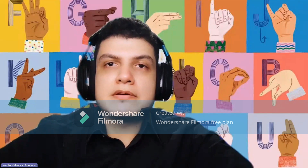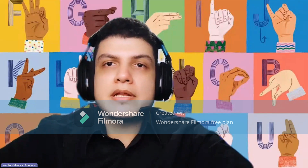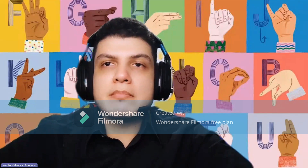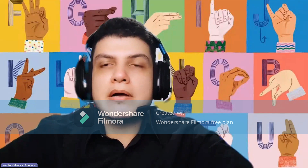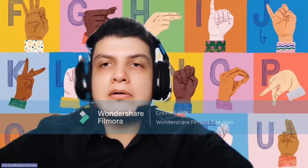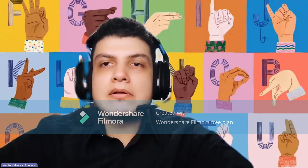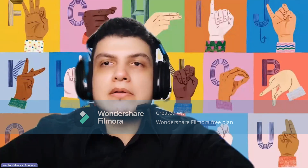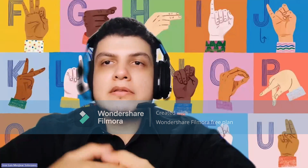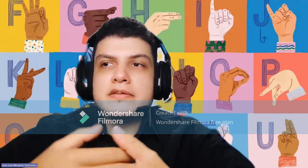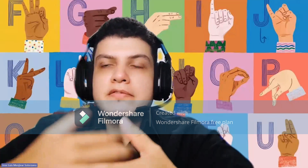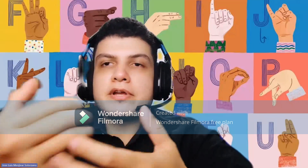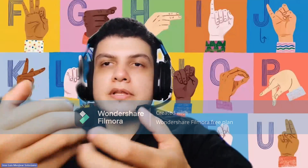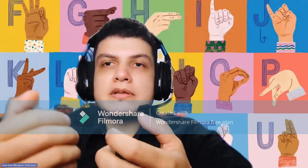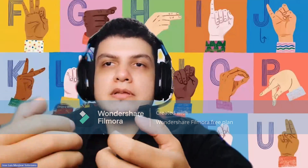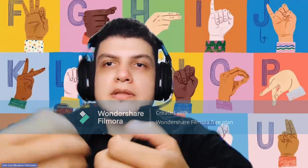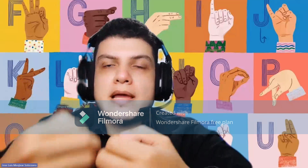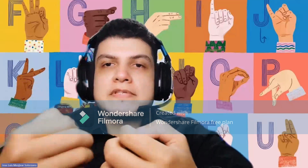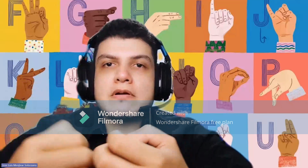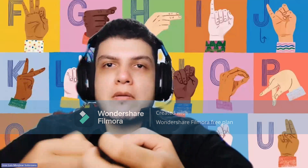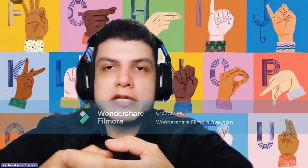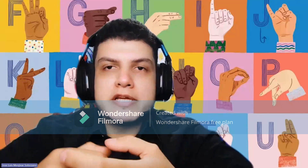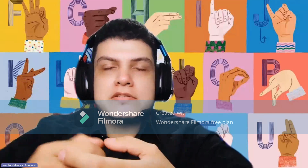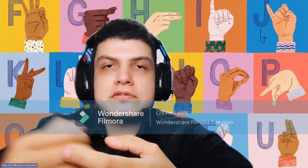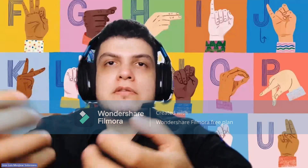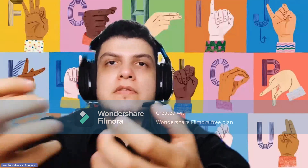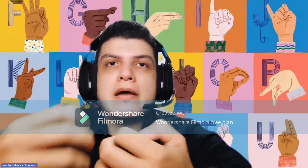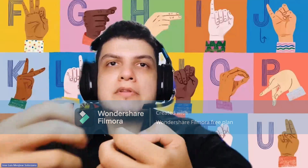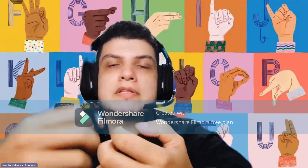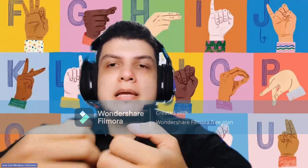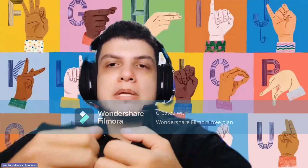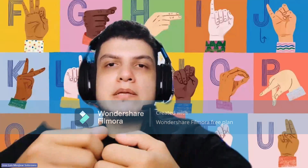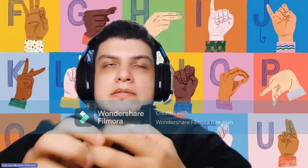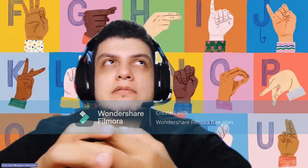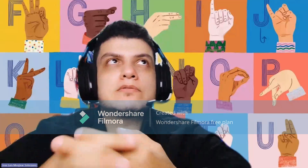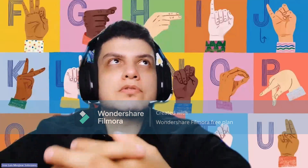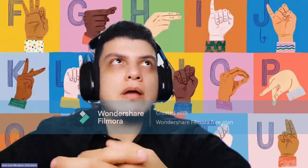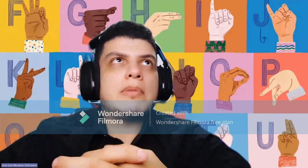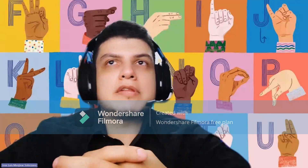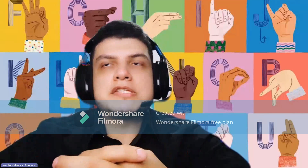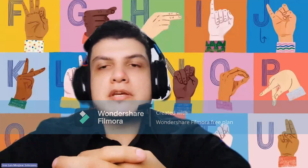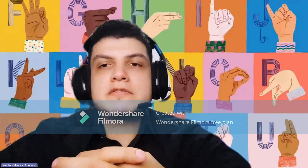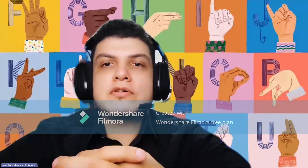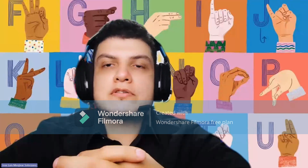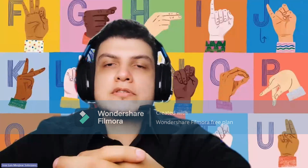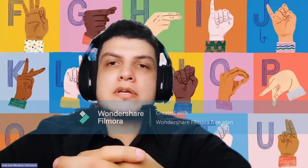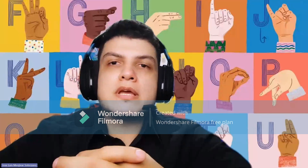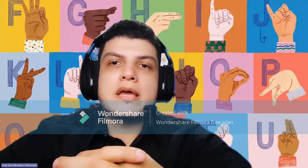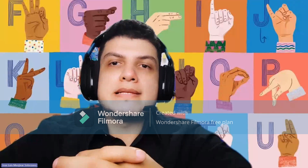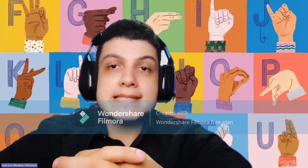talking about different types of communication. Now the time is to talk about the gestures and